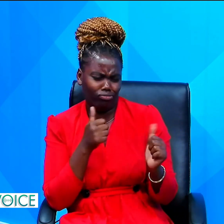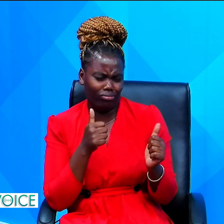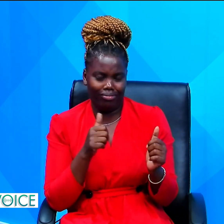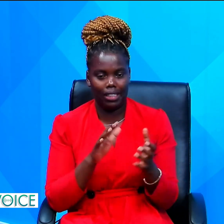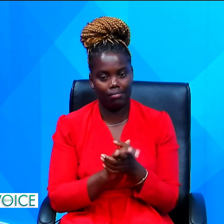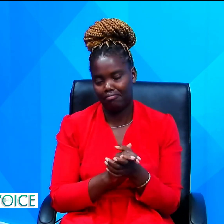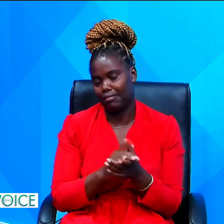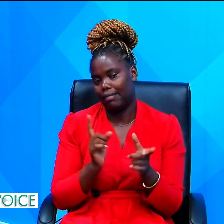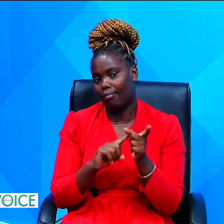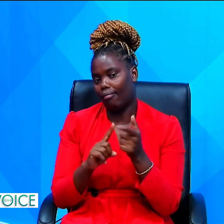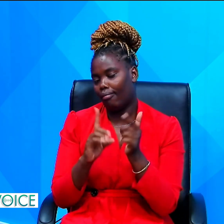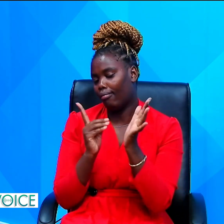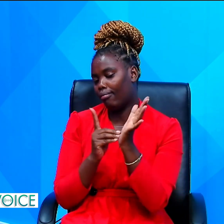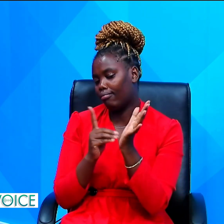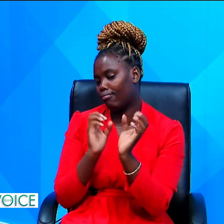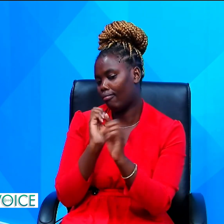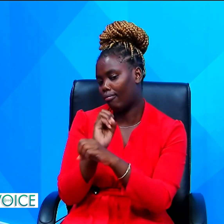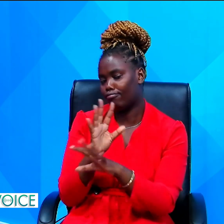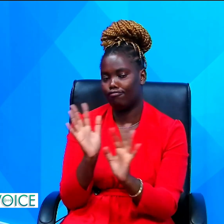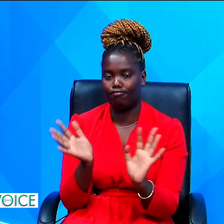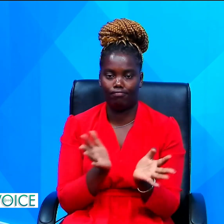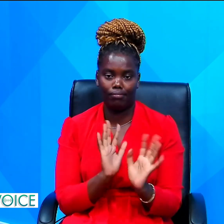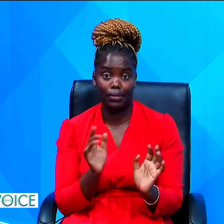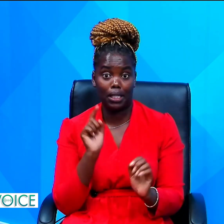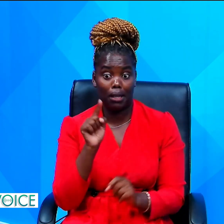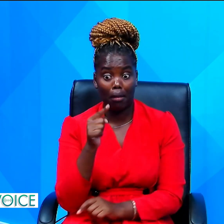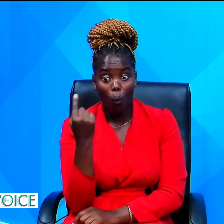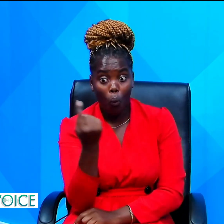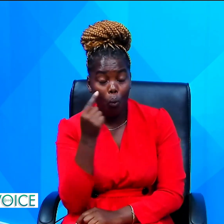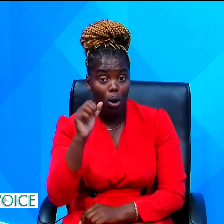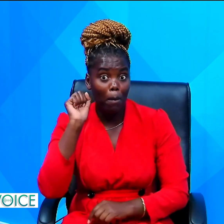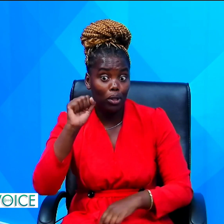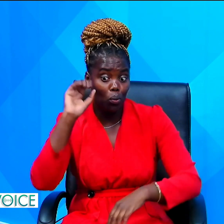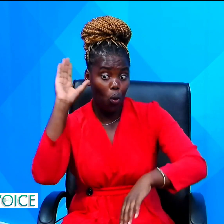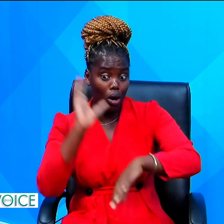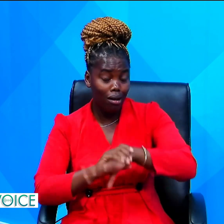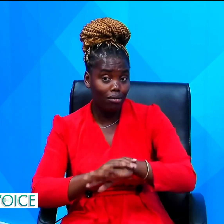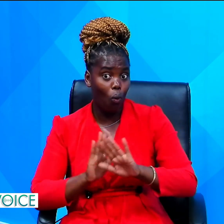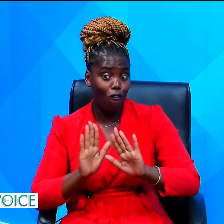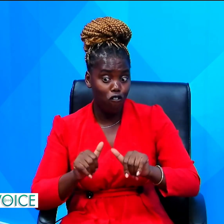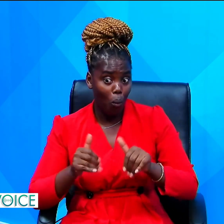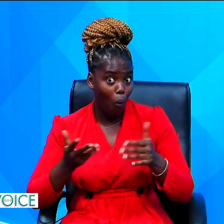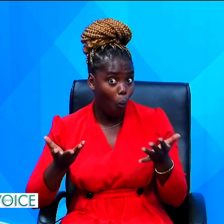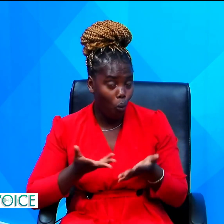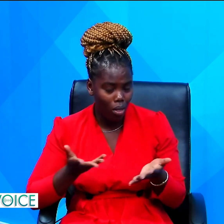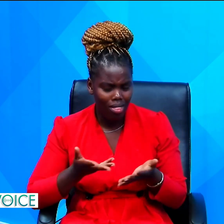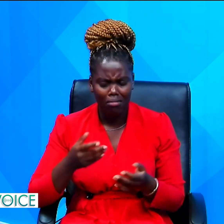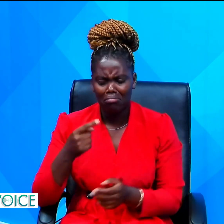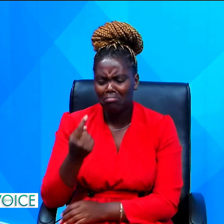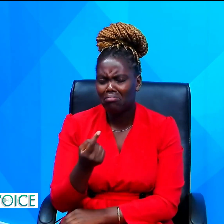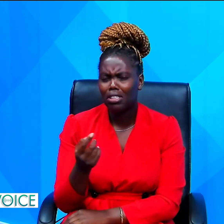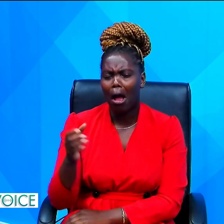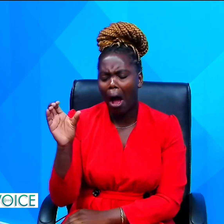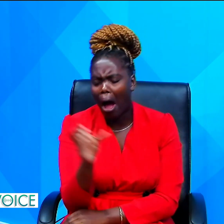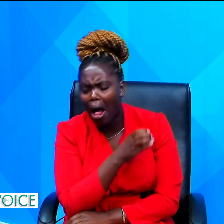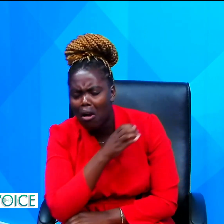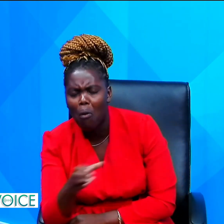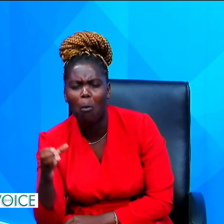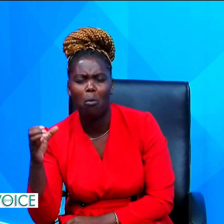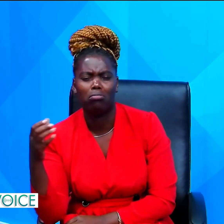drinking, and she wasn't drinking alcohol, and she was drinking water. So the doctor told her that it's not only